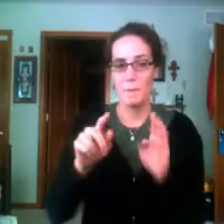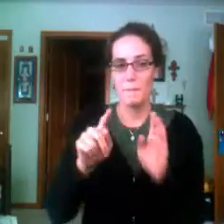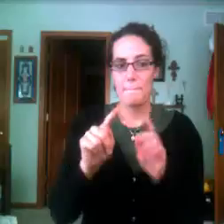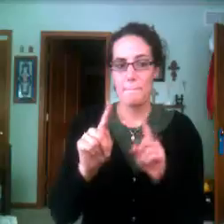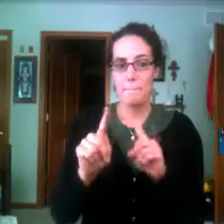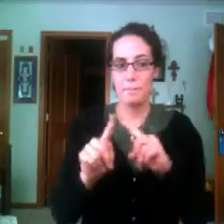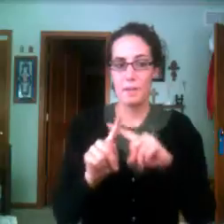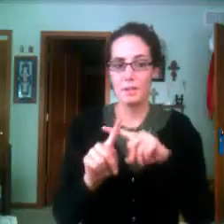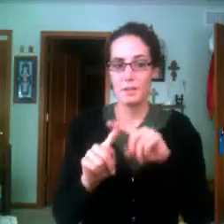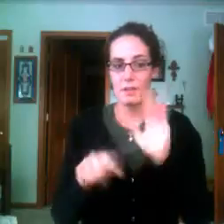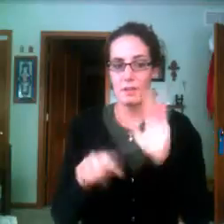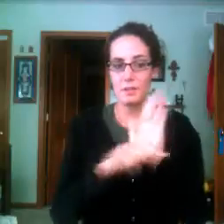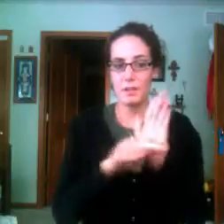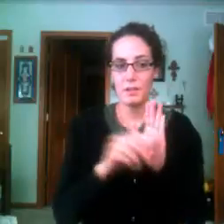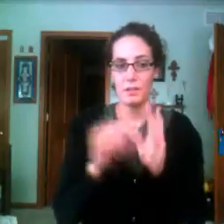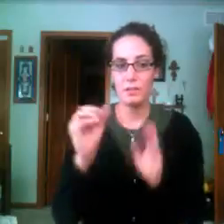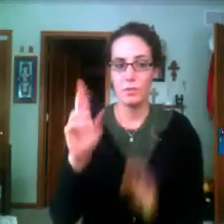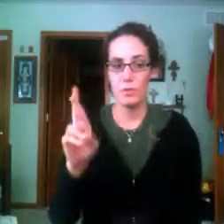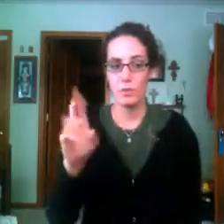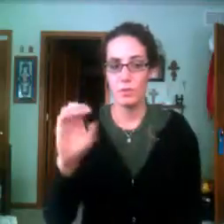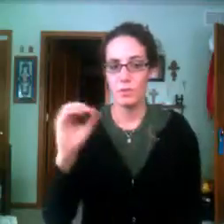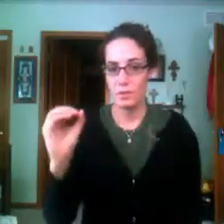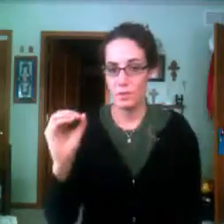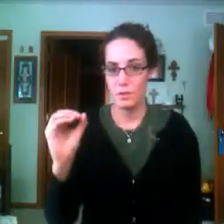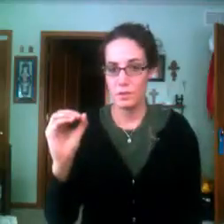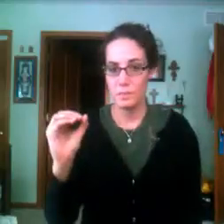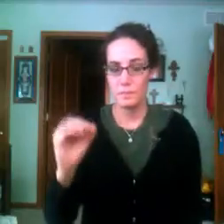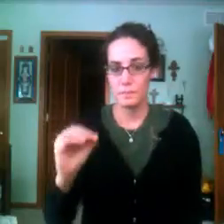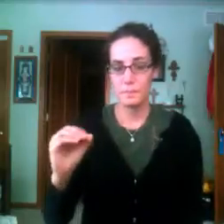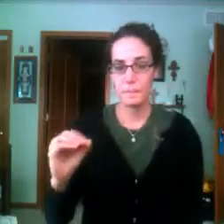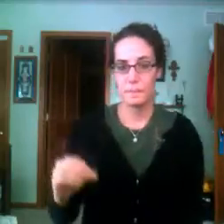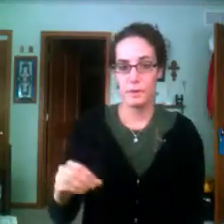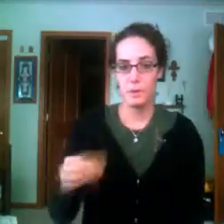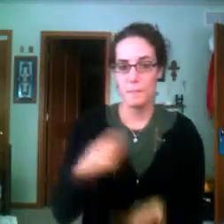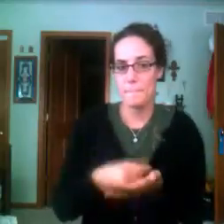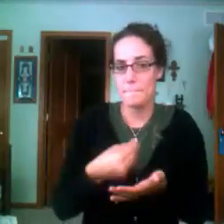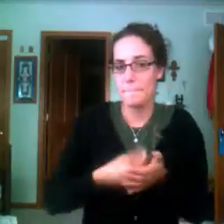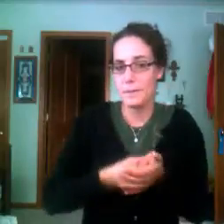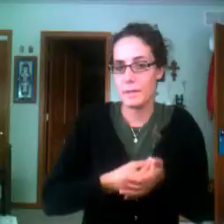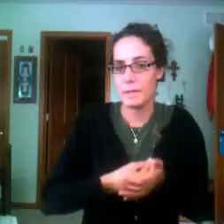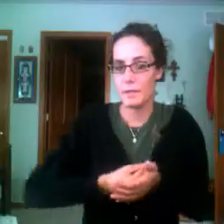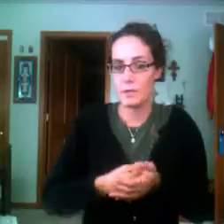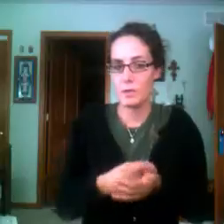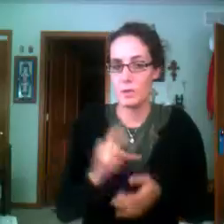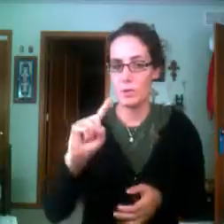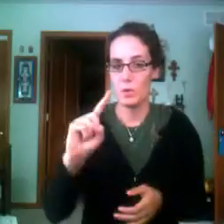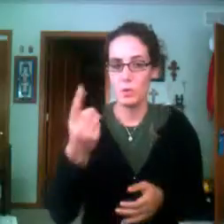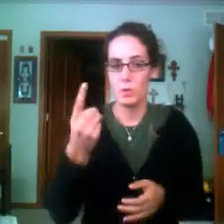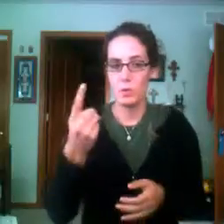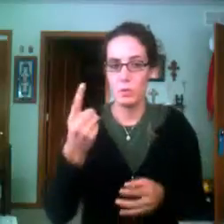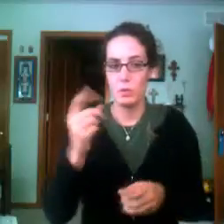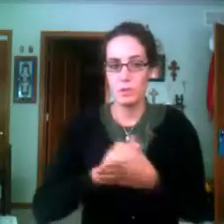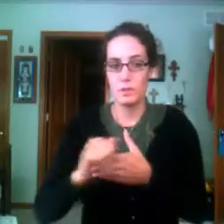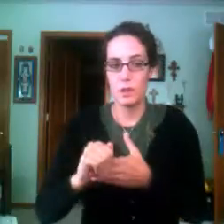that dollars, for example, is like a whole unit. But, for example, with the United States